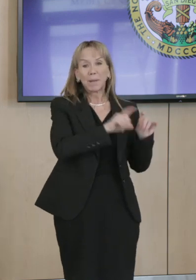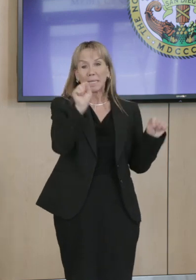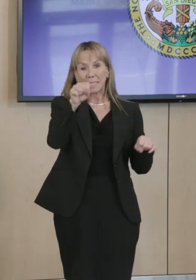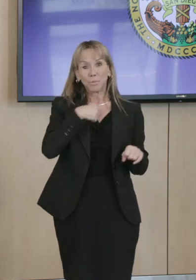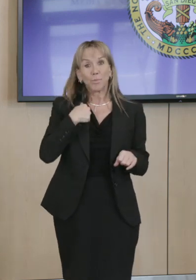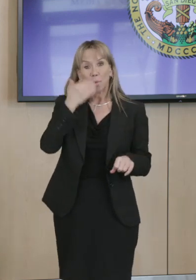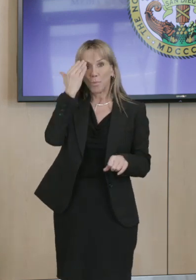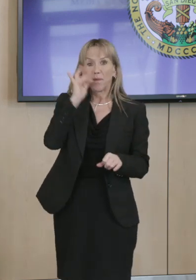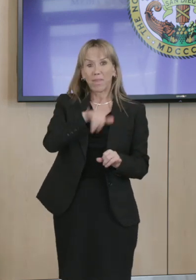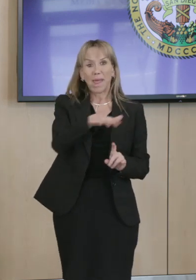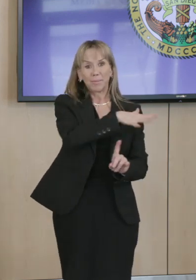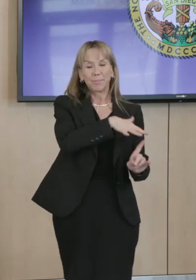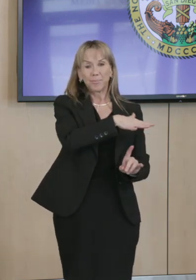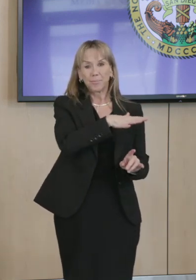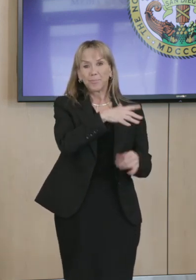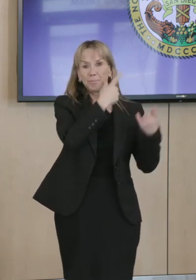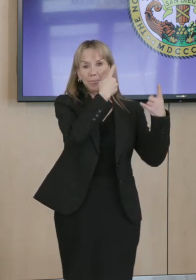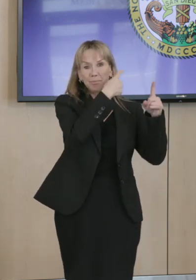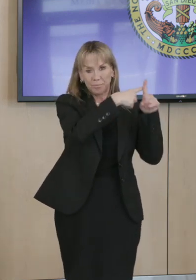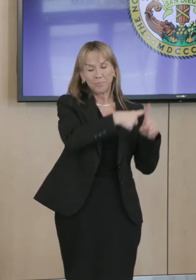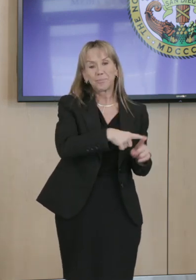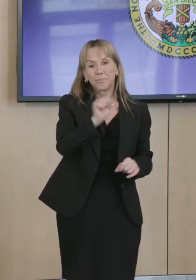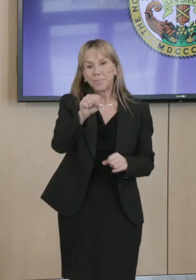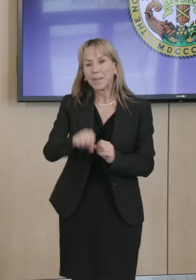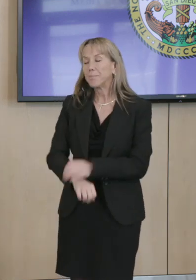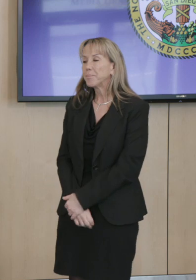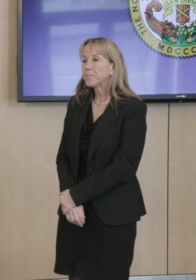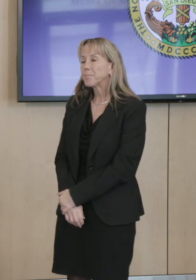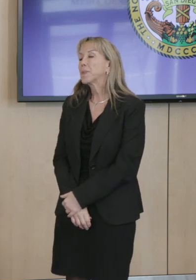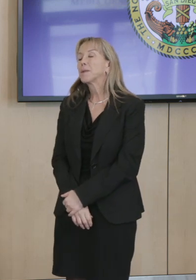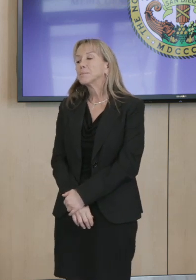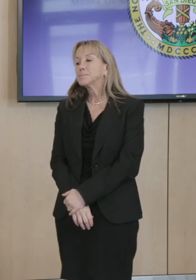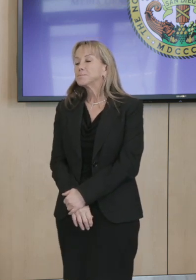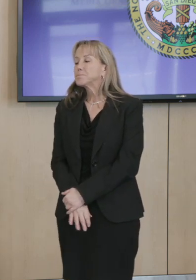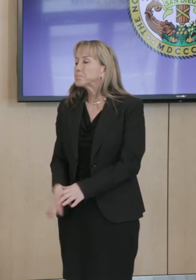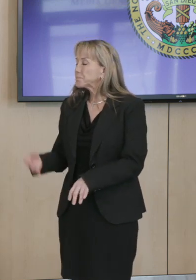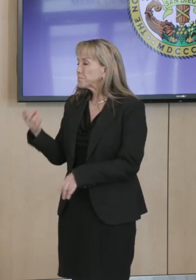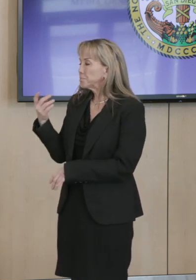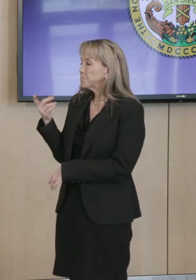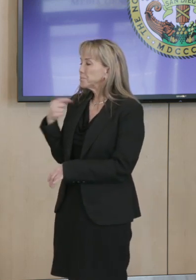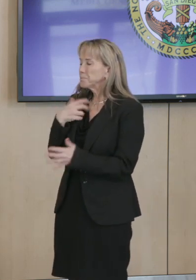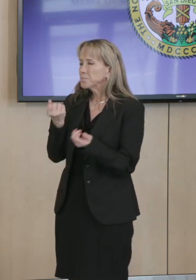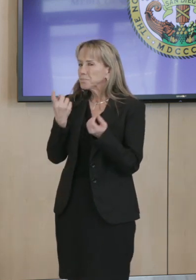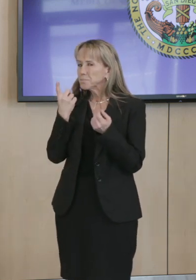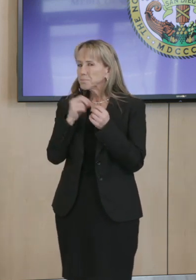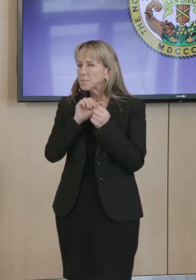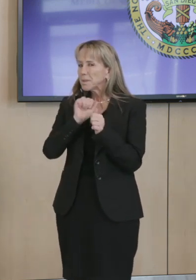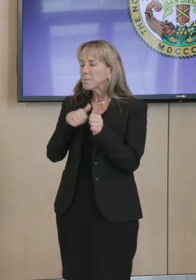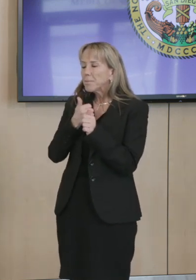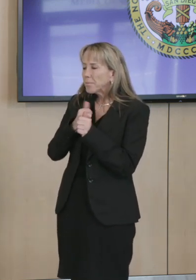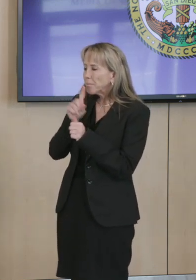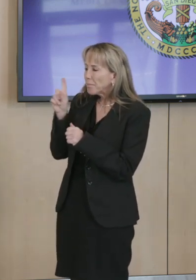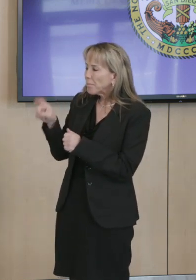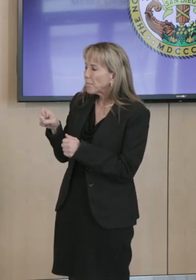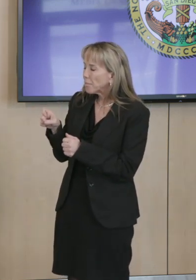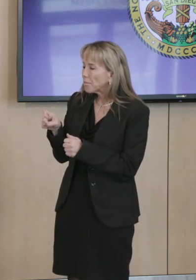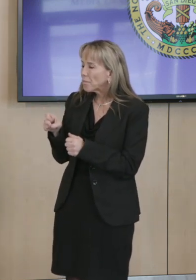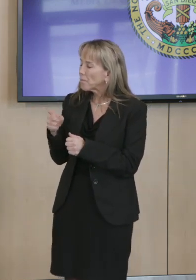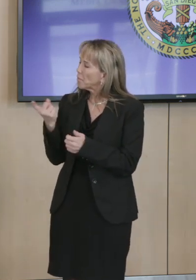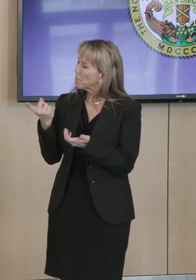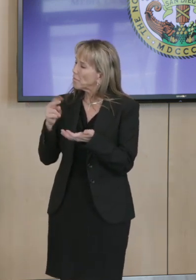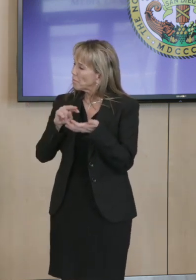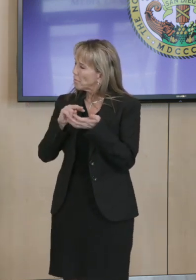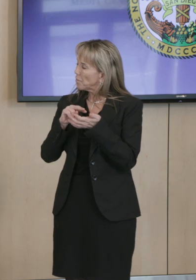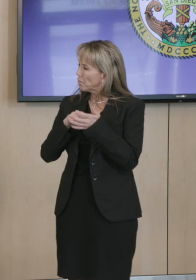cases. Dr. McDonald, if I may follow up, would that also mean